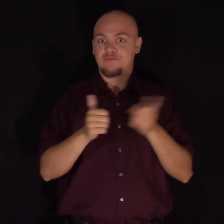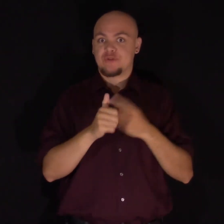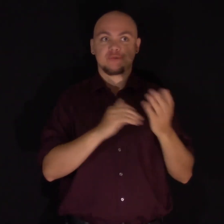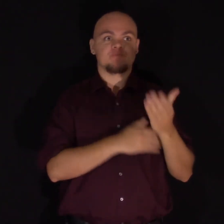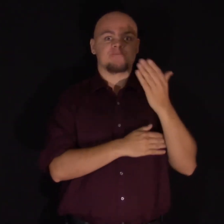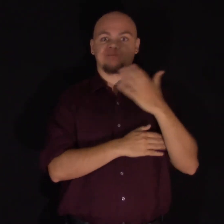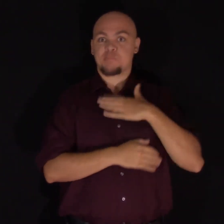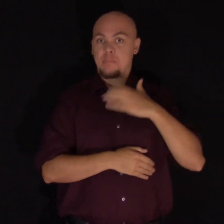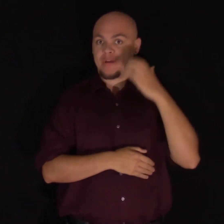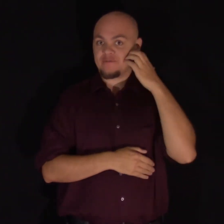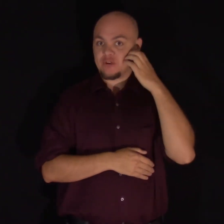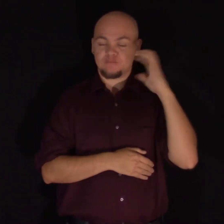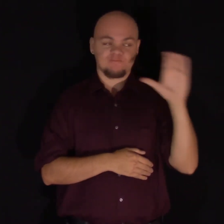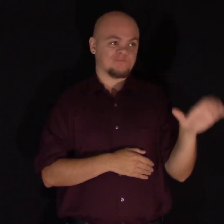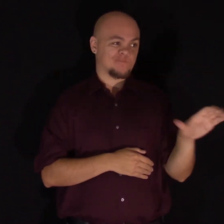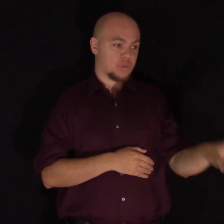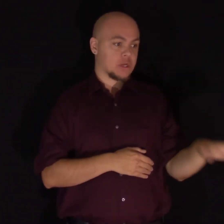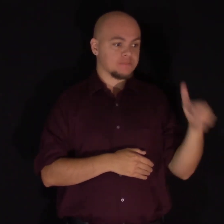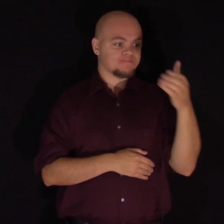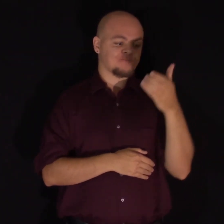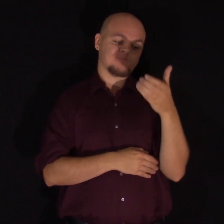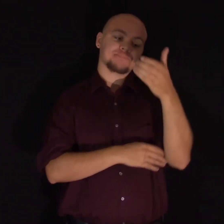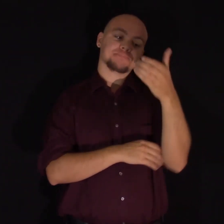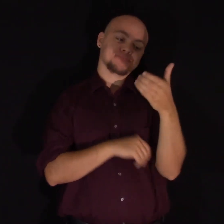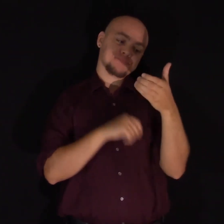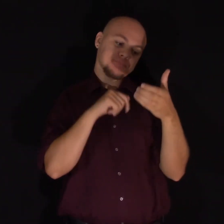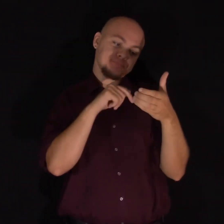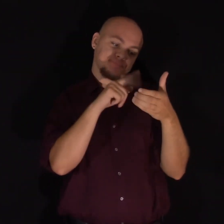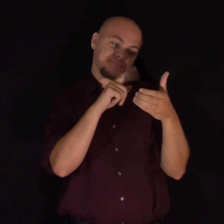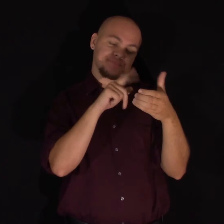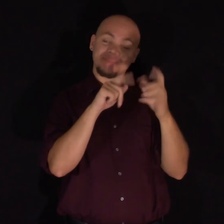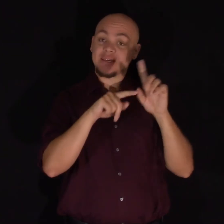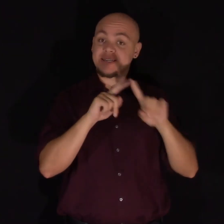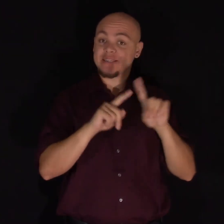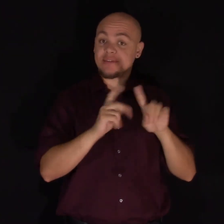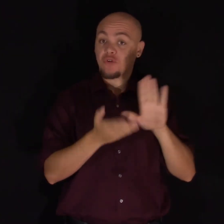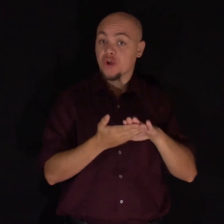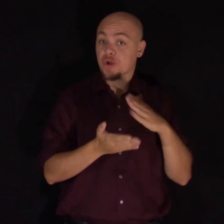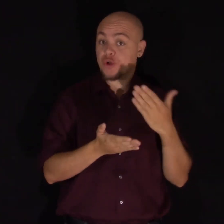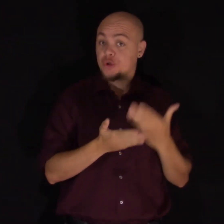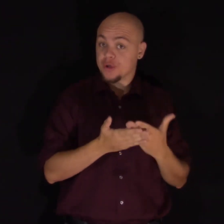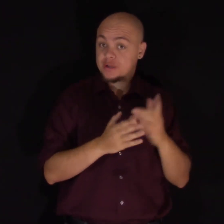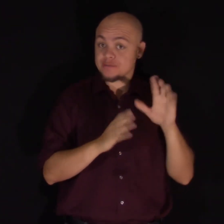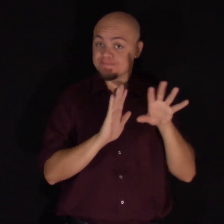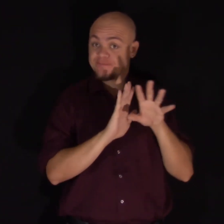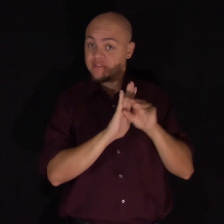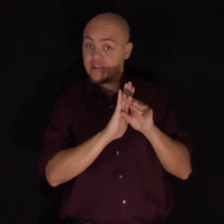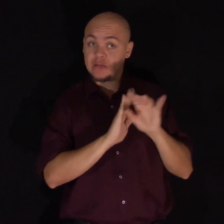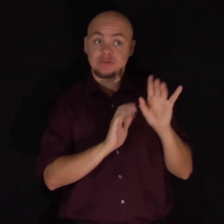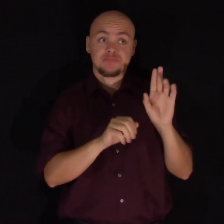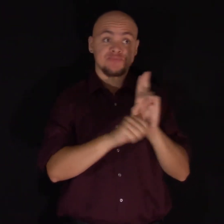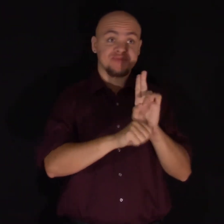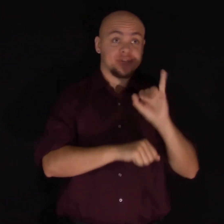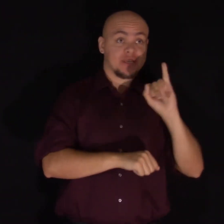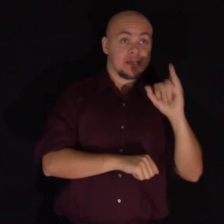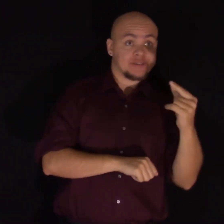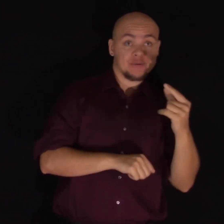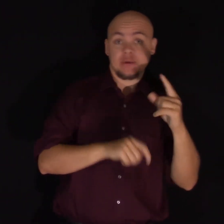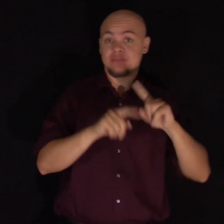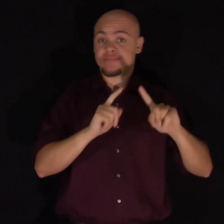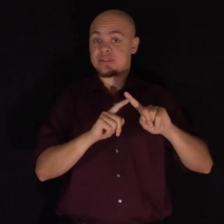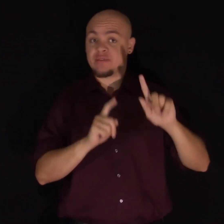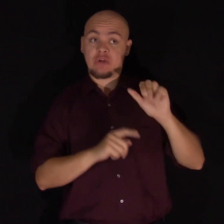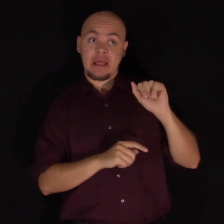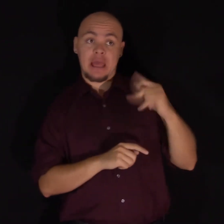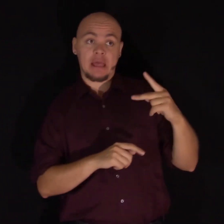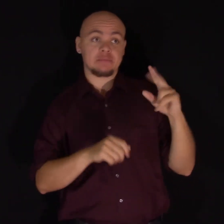my phone. And so I sat there in bed watching various cooking videos on Instagram and bouncing around between a bunch of different